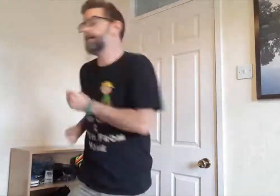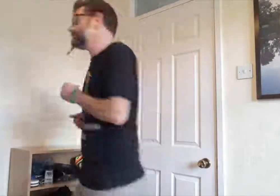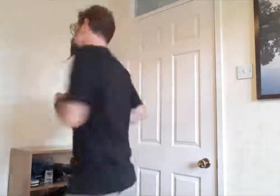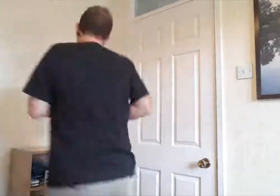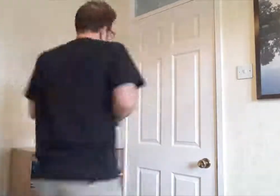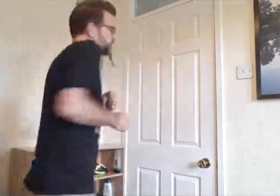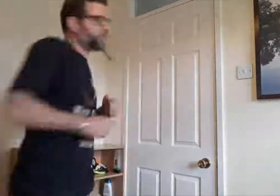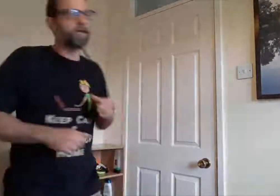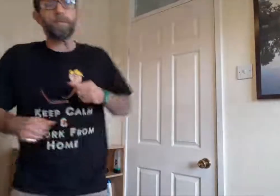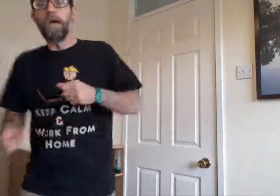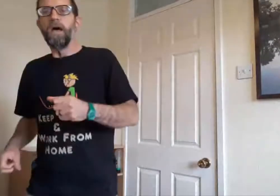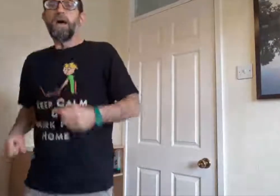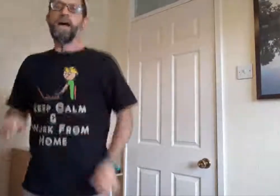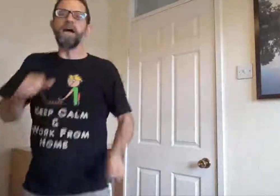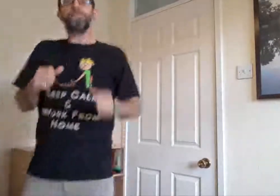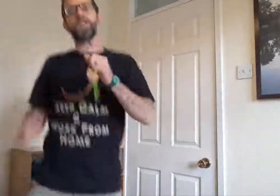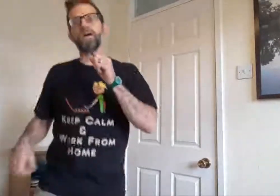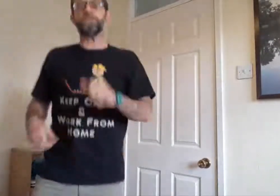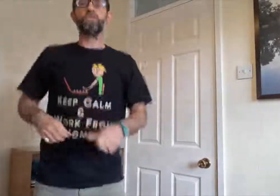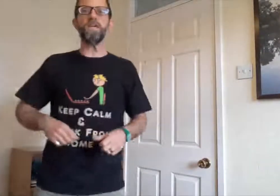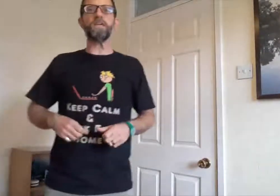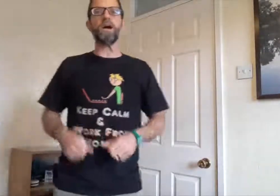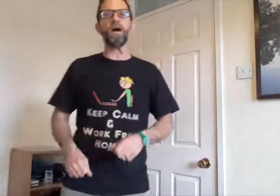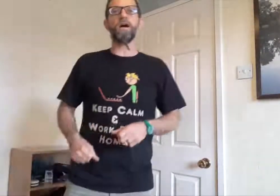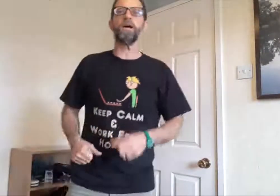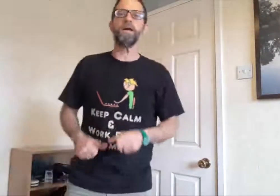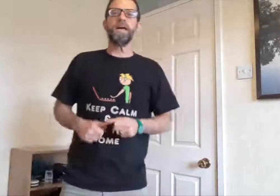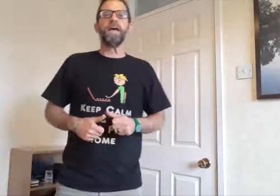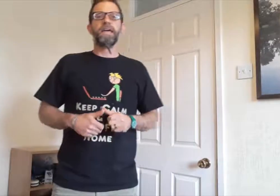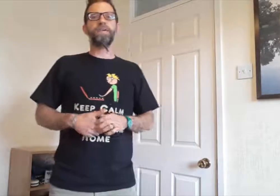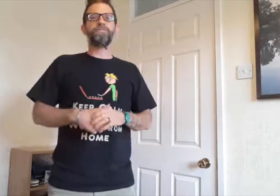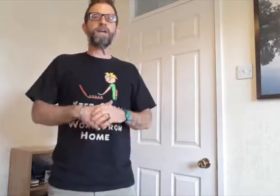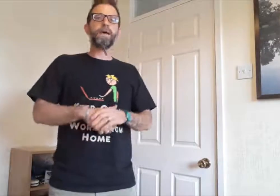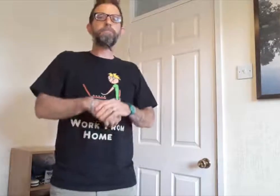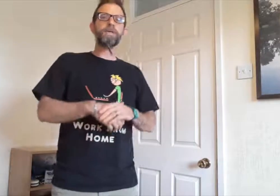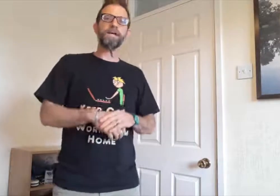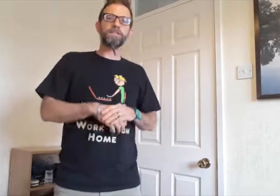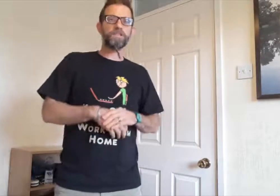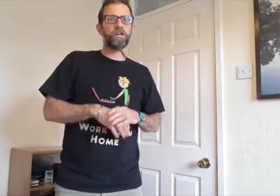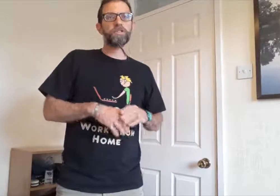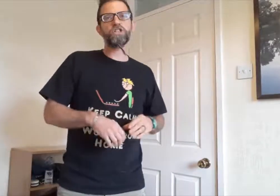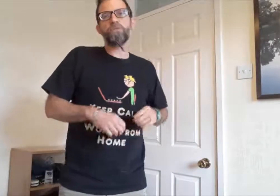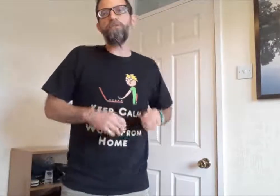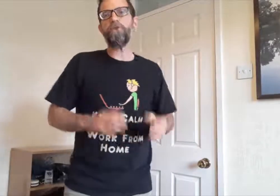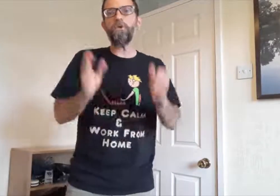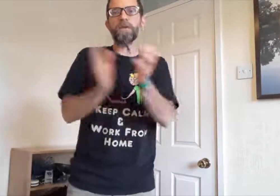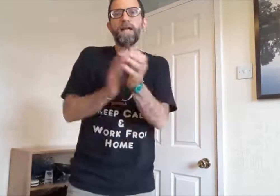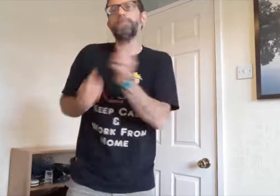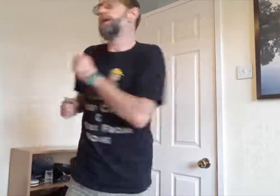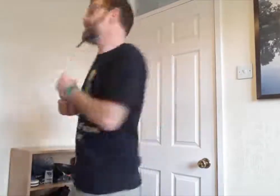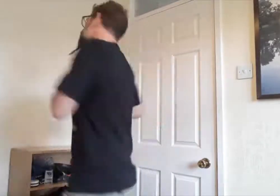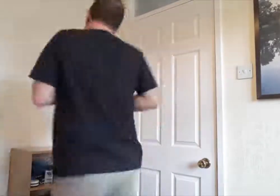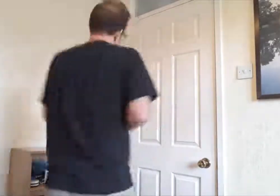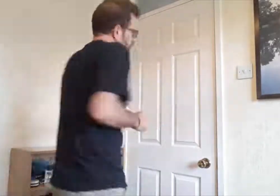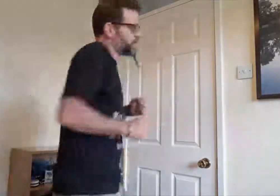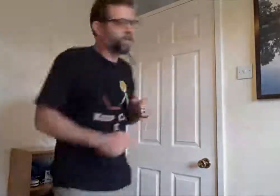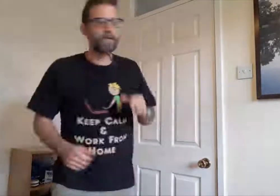hands, turn around, have a dance. We are. If you're happy and you know it, do all four. Clap your hands, turn around,